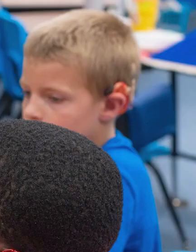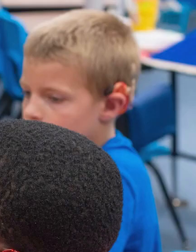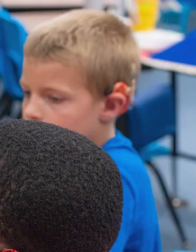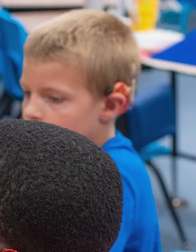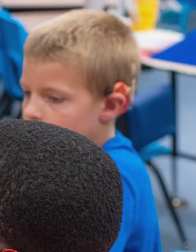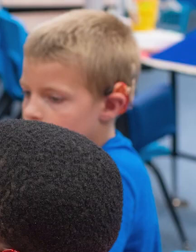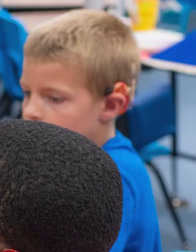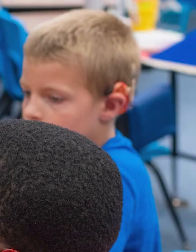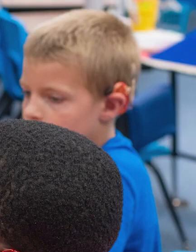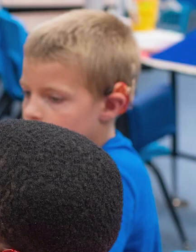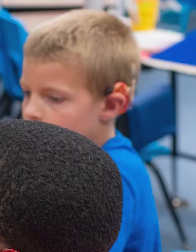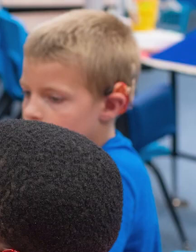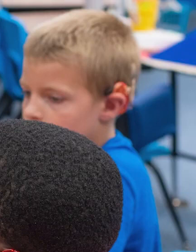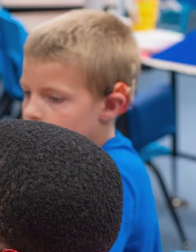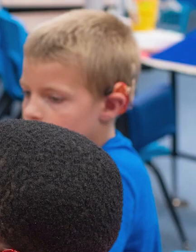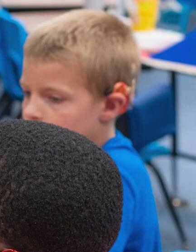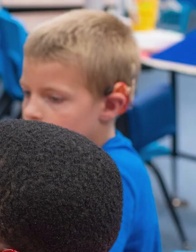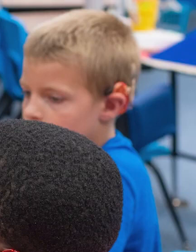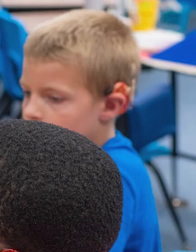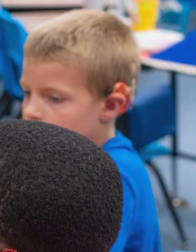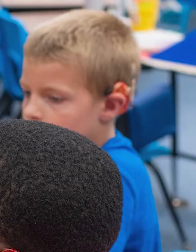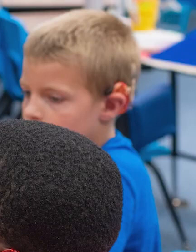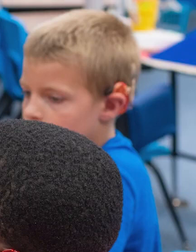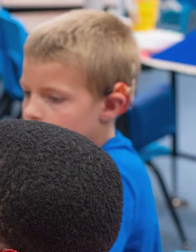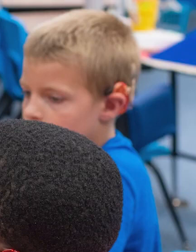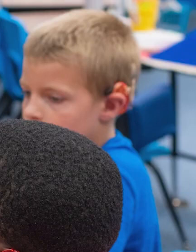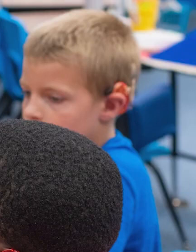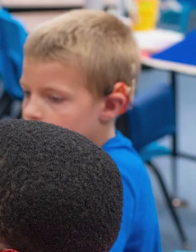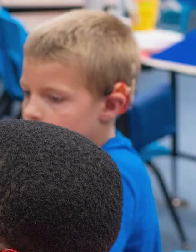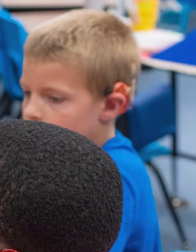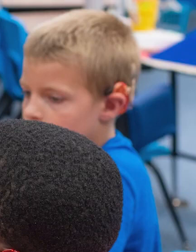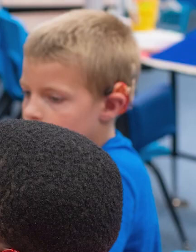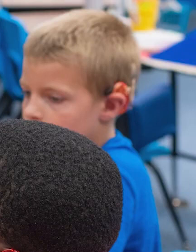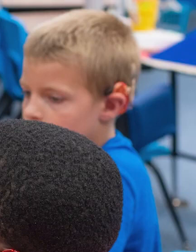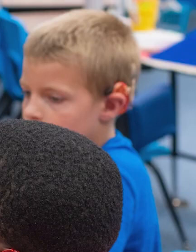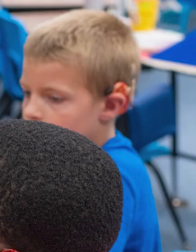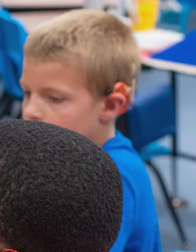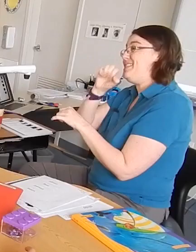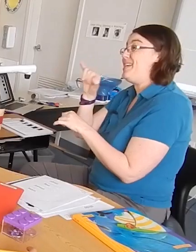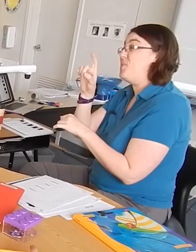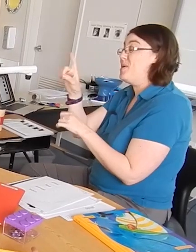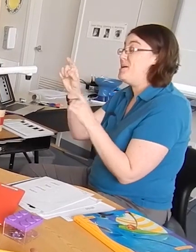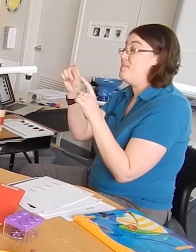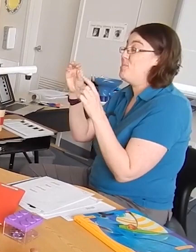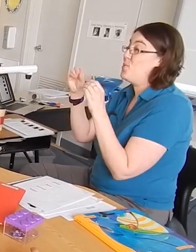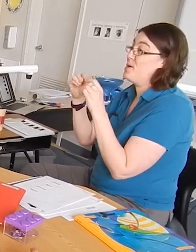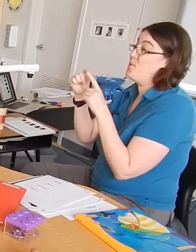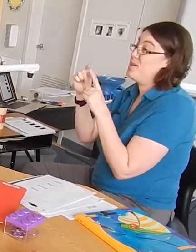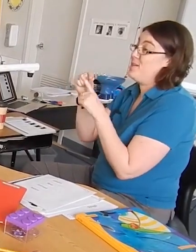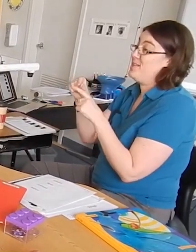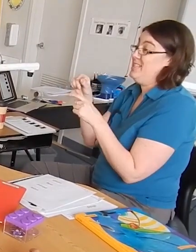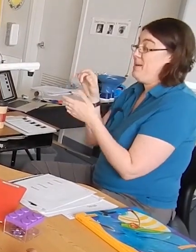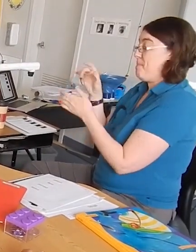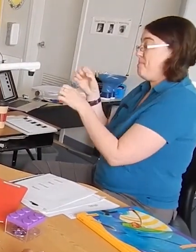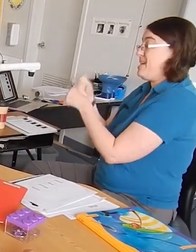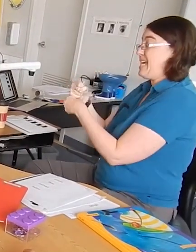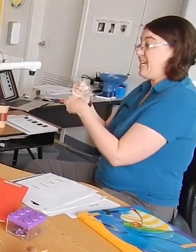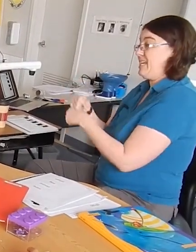in listening, speech development, and receptive and expressive English. These skills continue